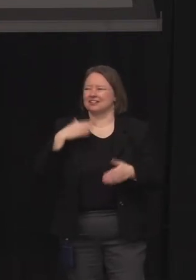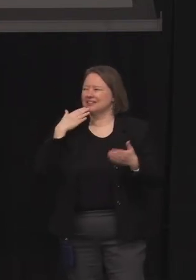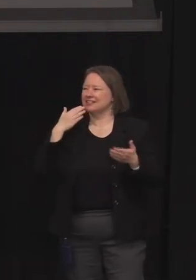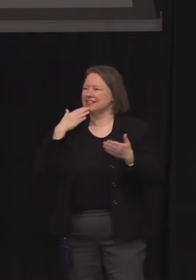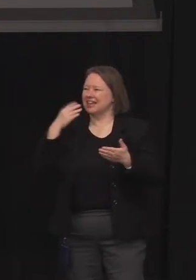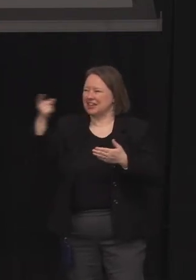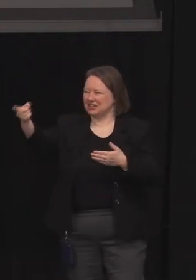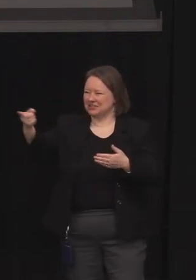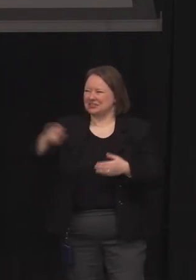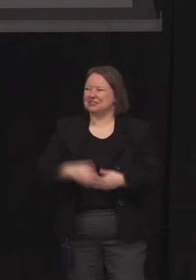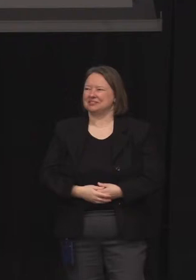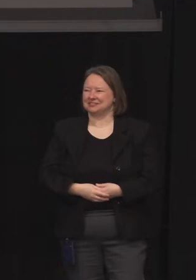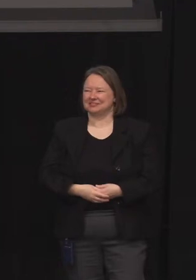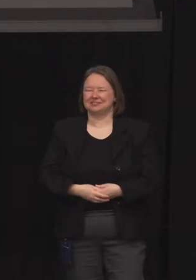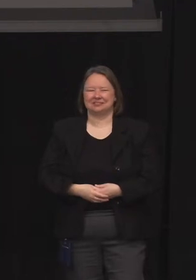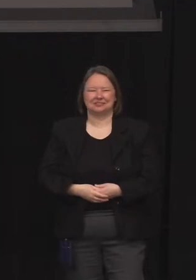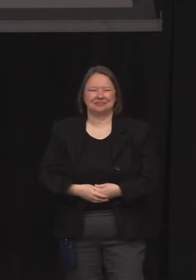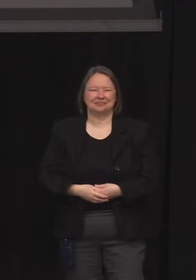you as well, Ben.